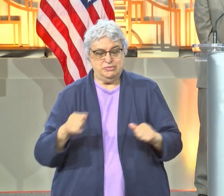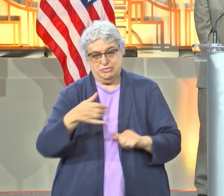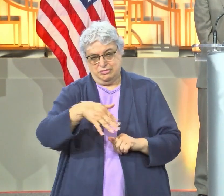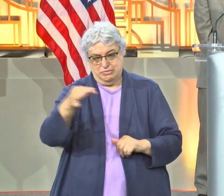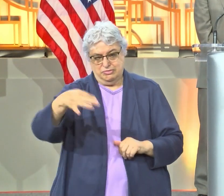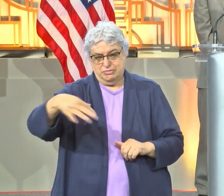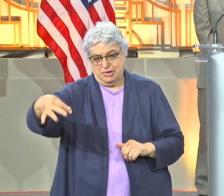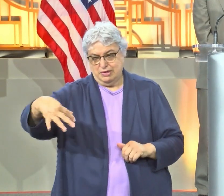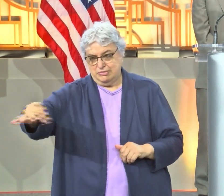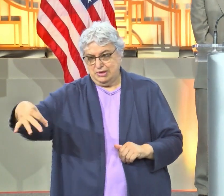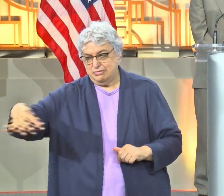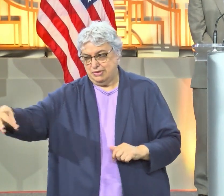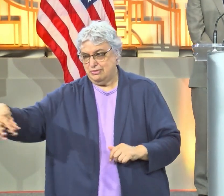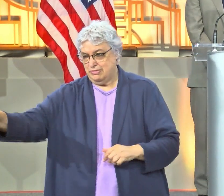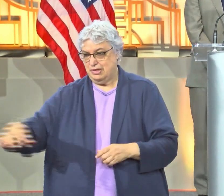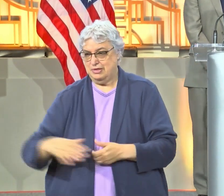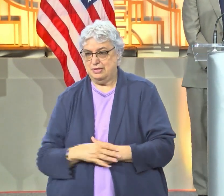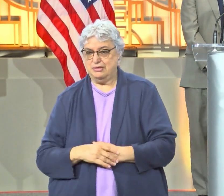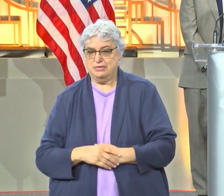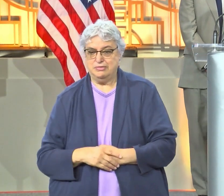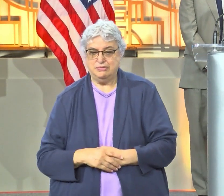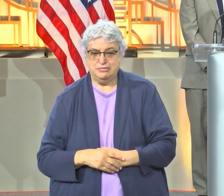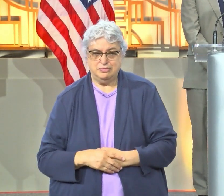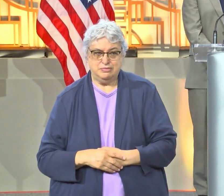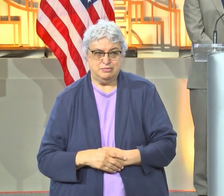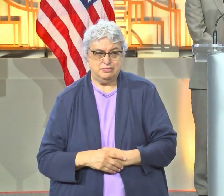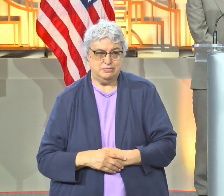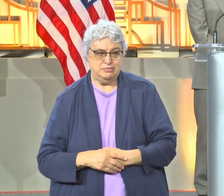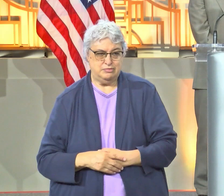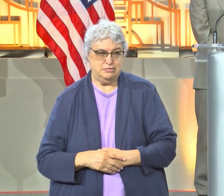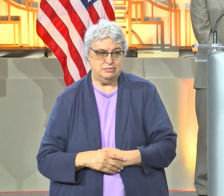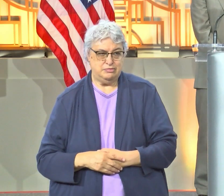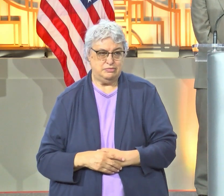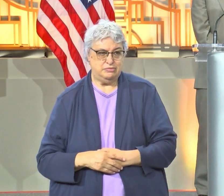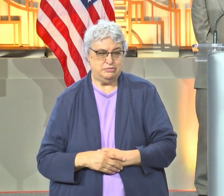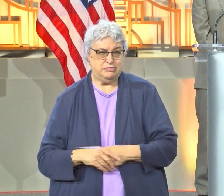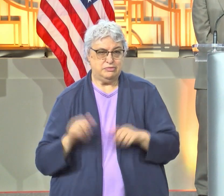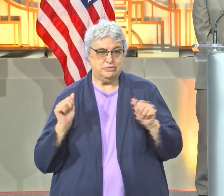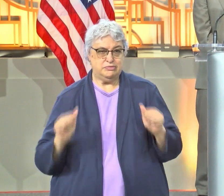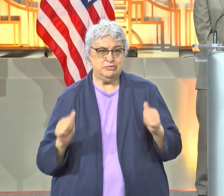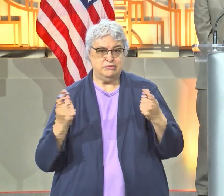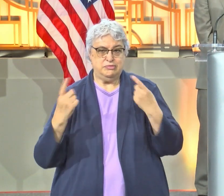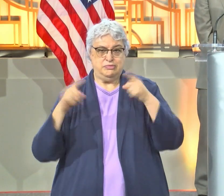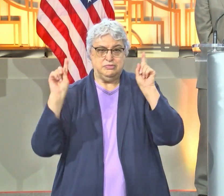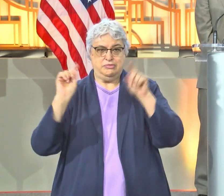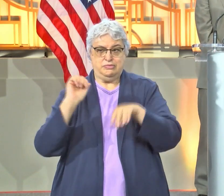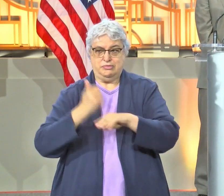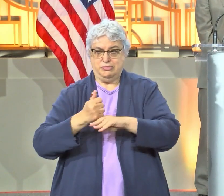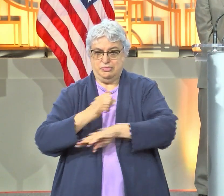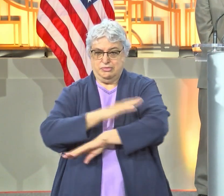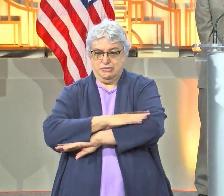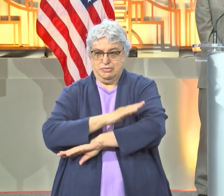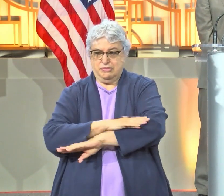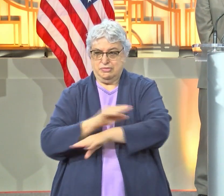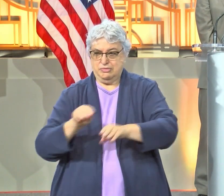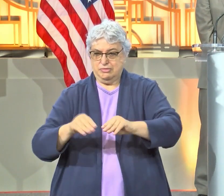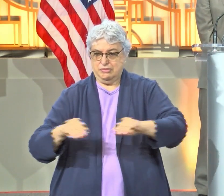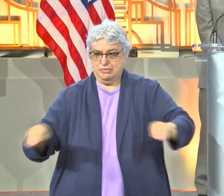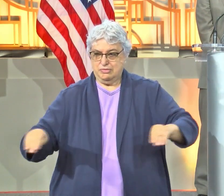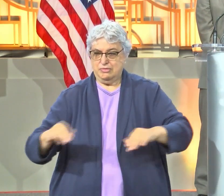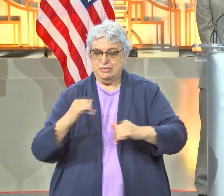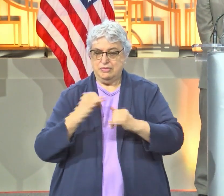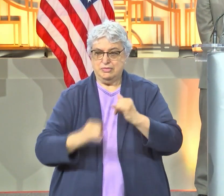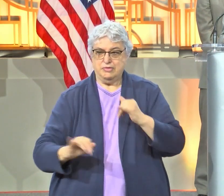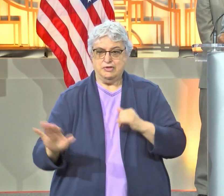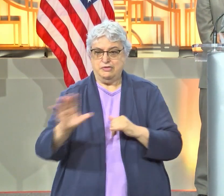can come along and grab a bag and keep going. This can be accomplished by setting up a table or a blanket at the end of your